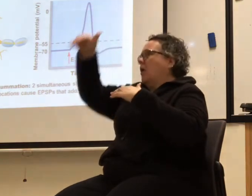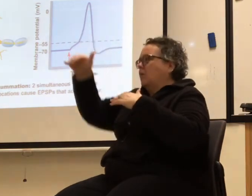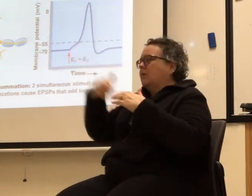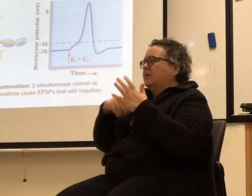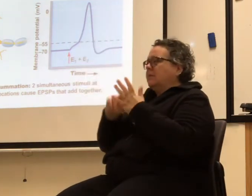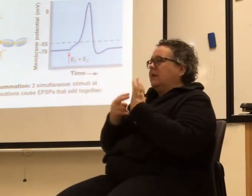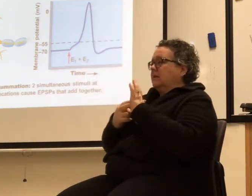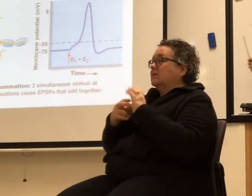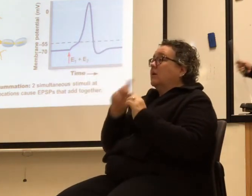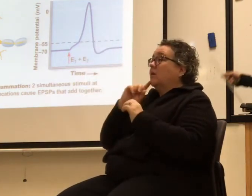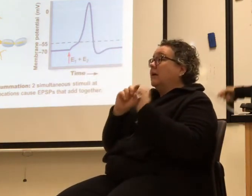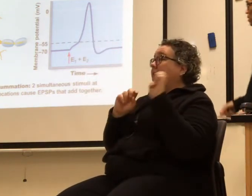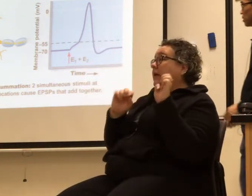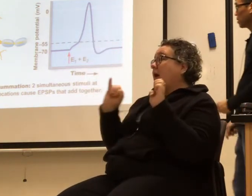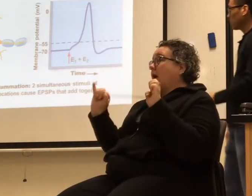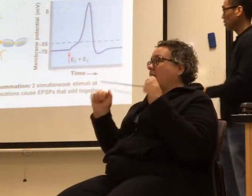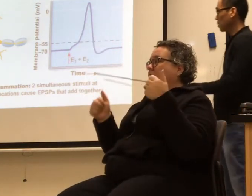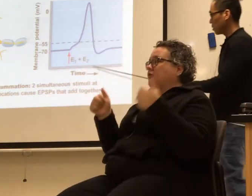or IPSPs?